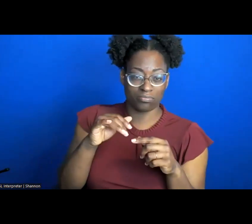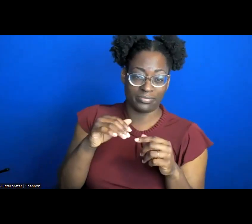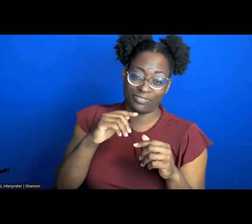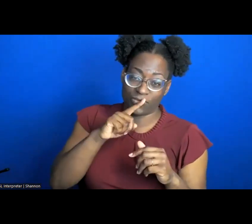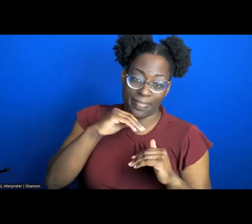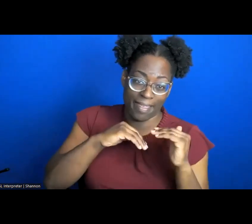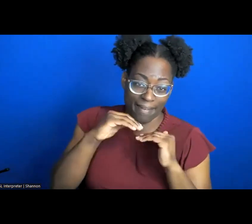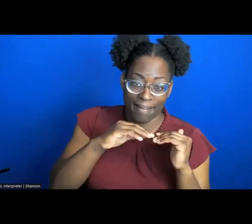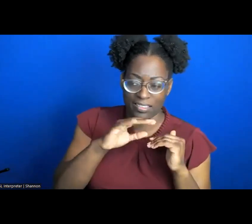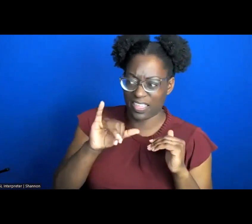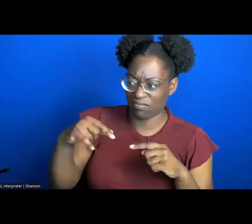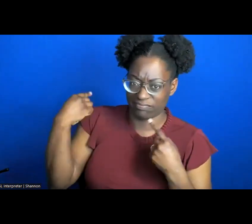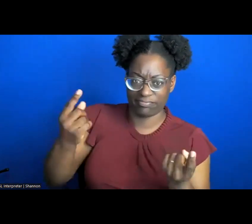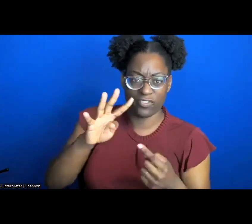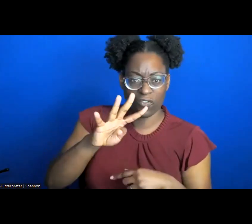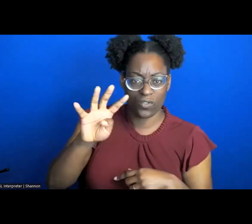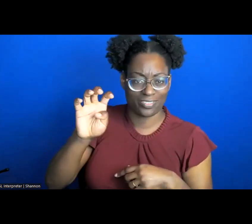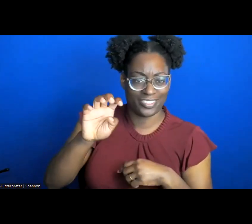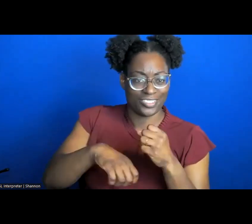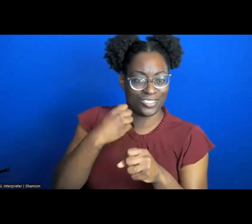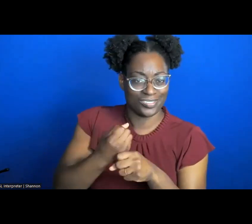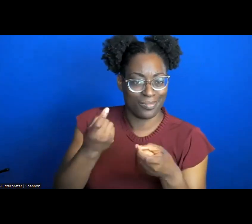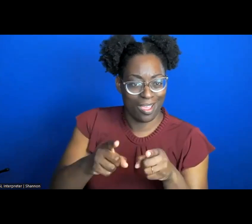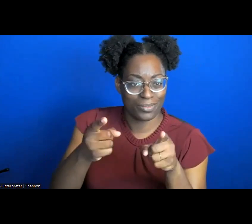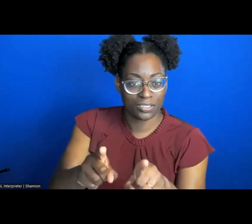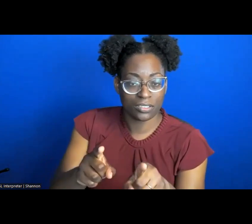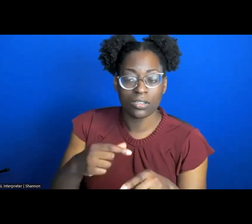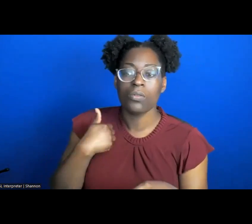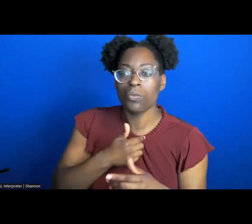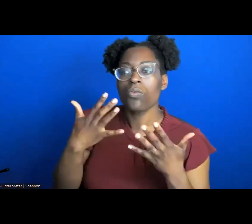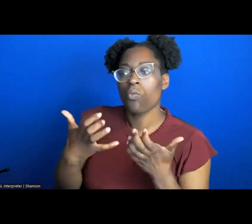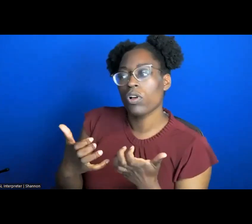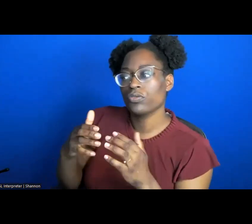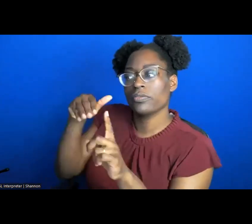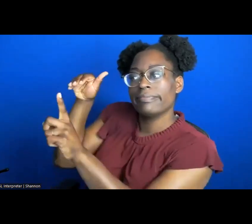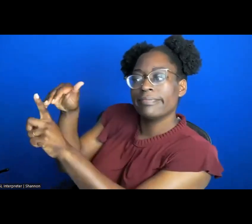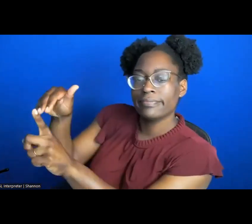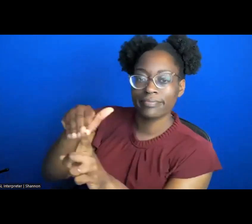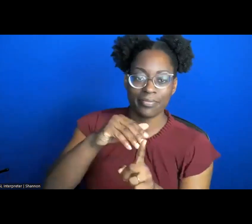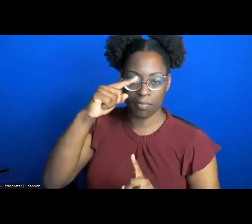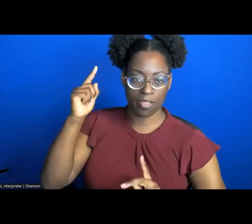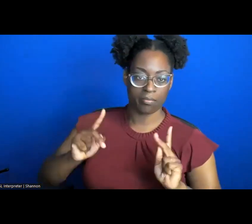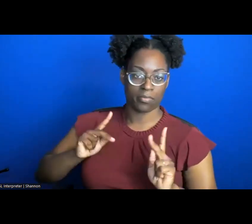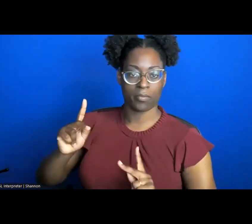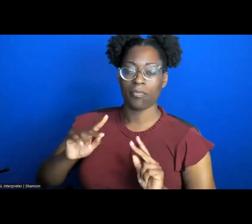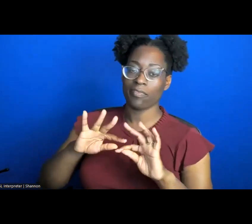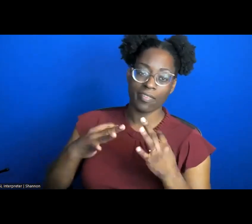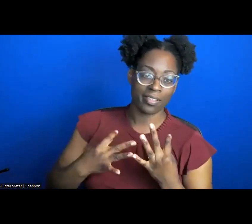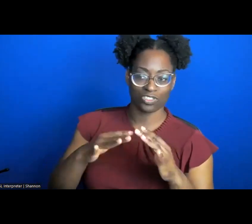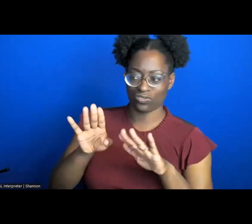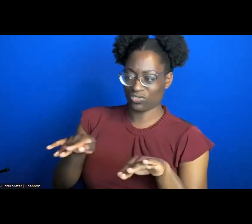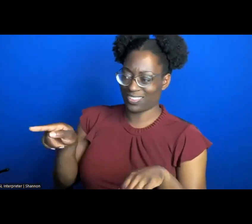they are born. I'm looking forward to hearing the rest of the panelists and being a part of this amazing,